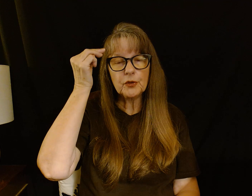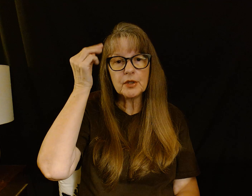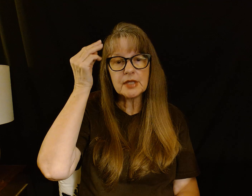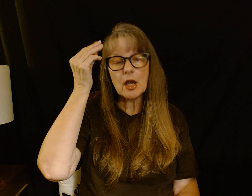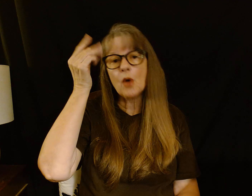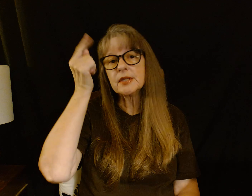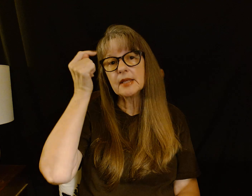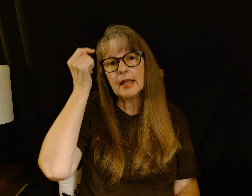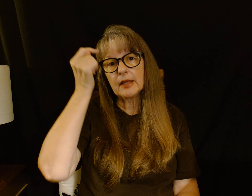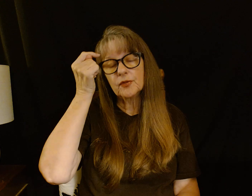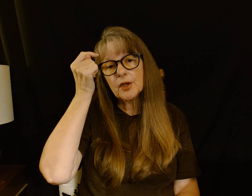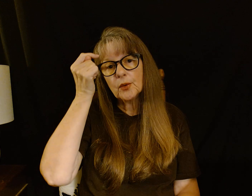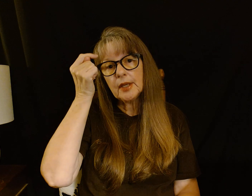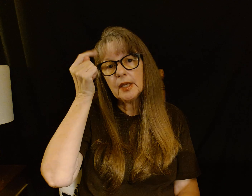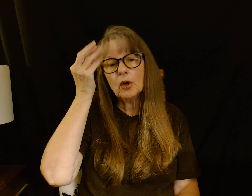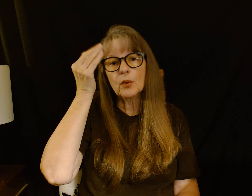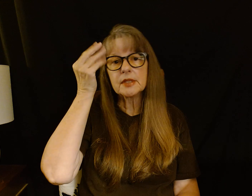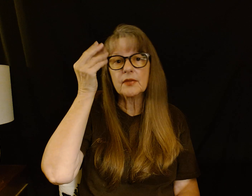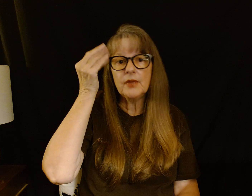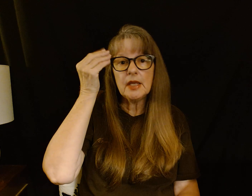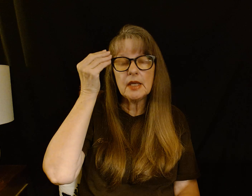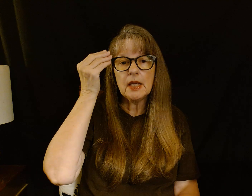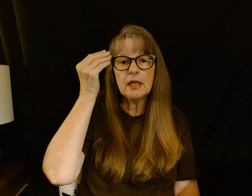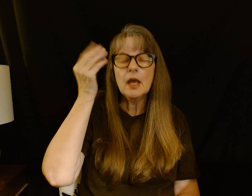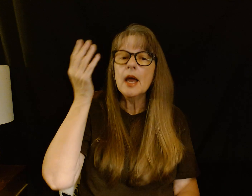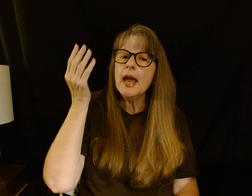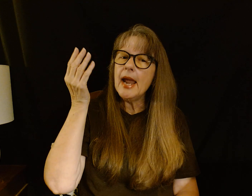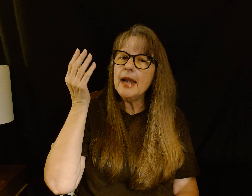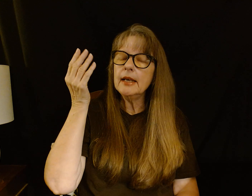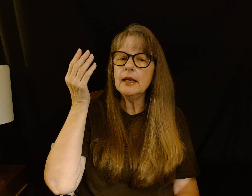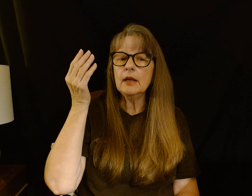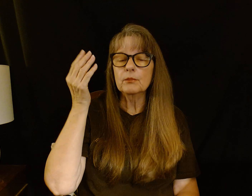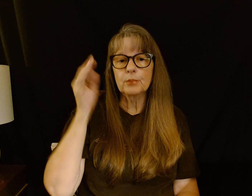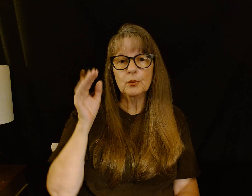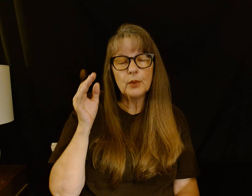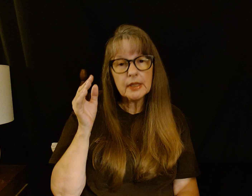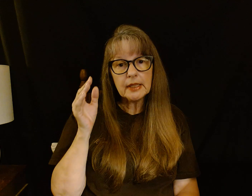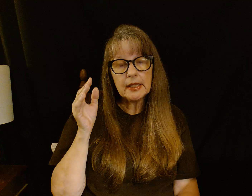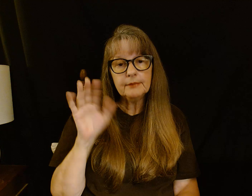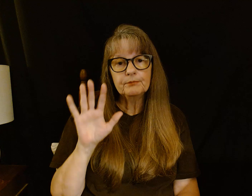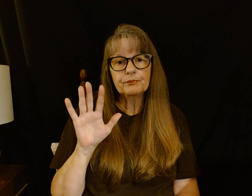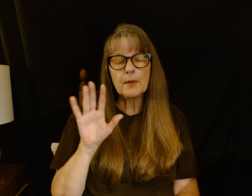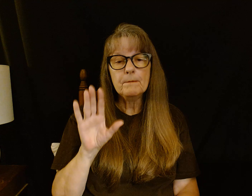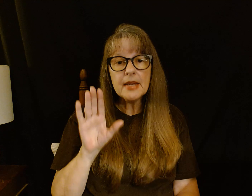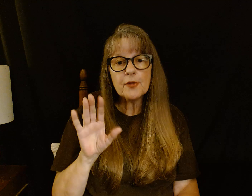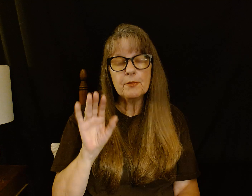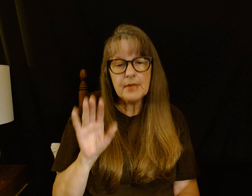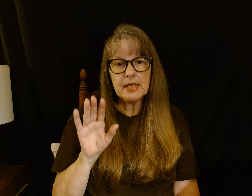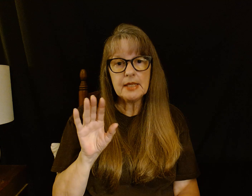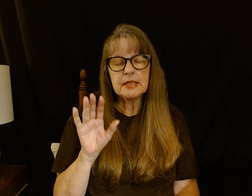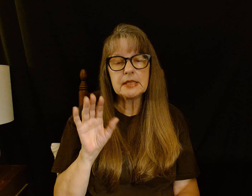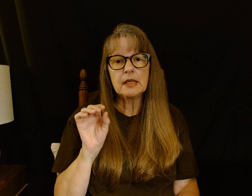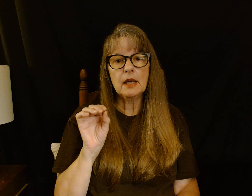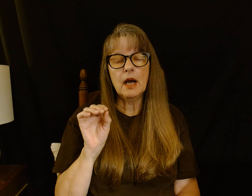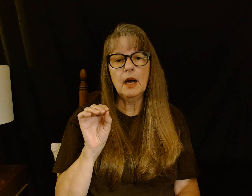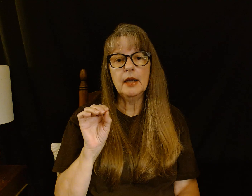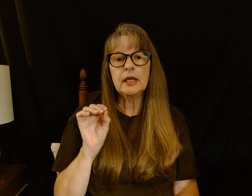say, oh, is it like a theory or is it thinking? But really, myth means, it could either